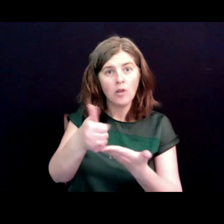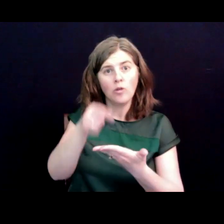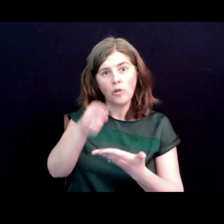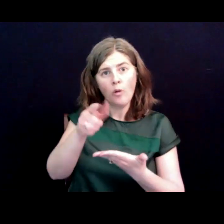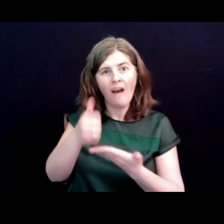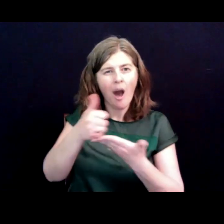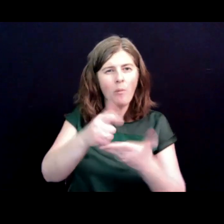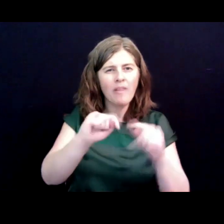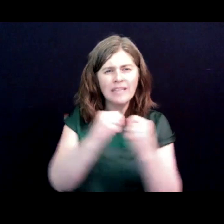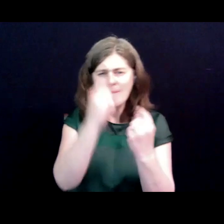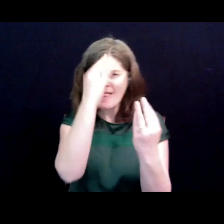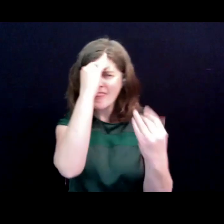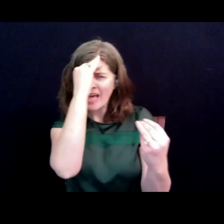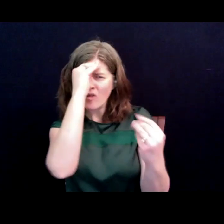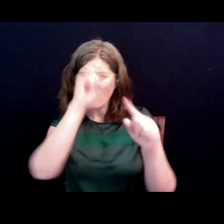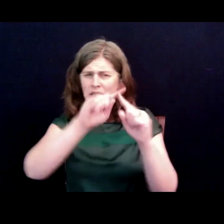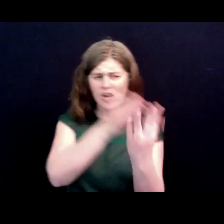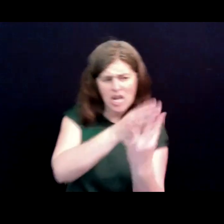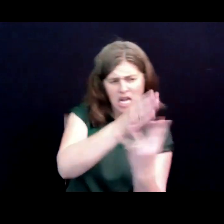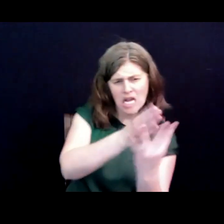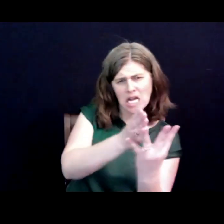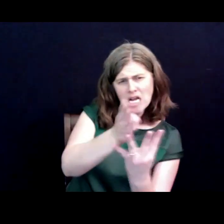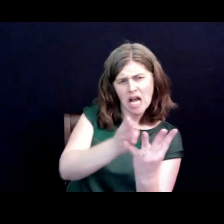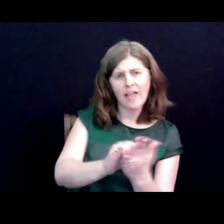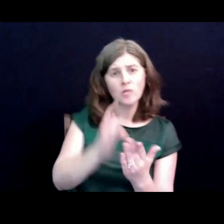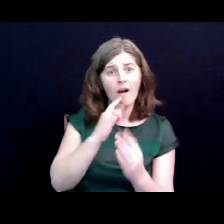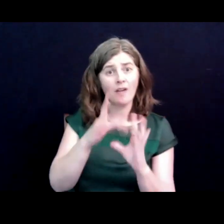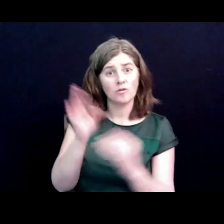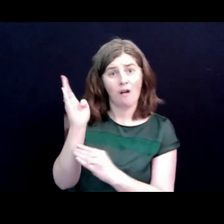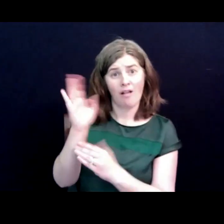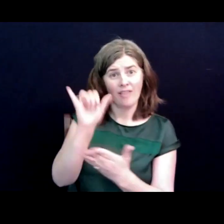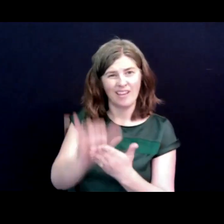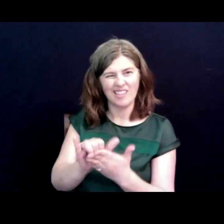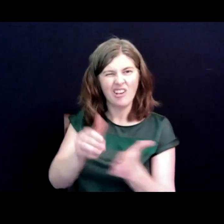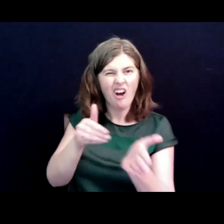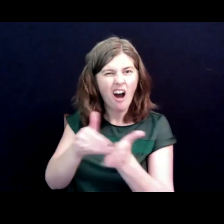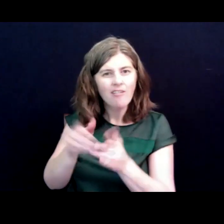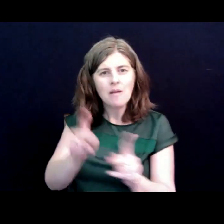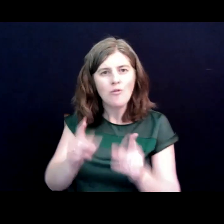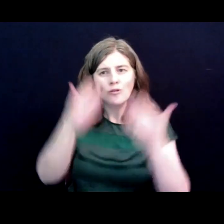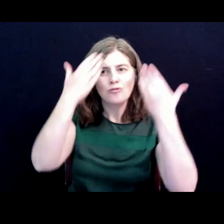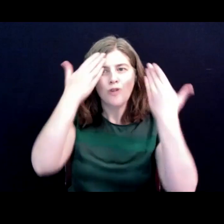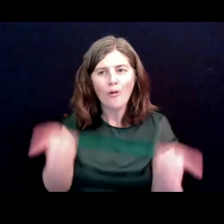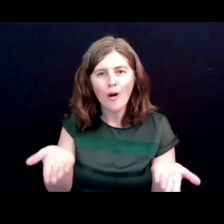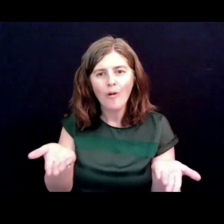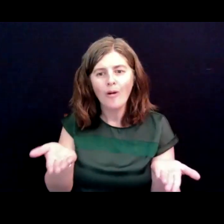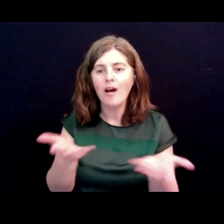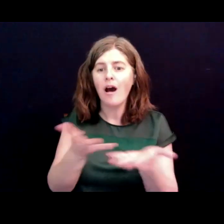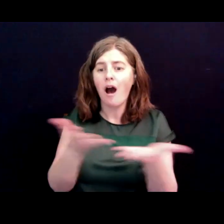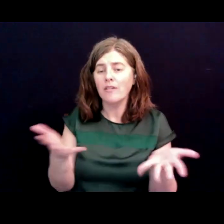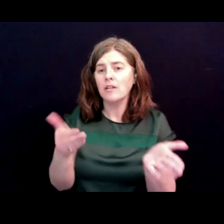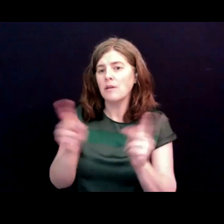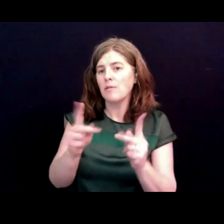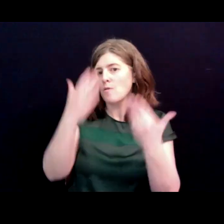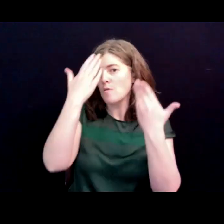think through those various aspects. That's partially why I do talks like this, because a lot of people don't know, right? A lot of people don't